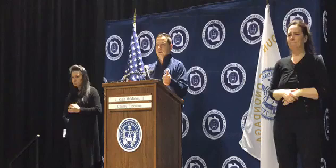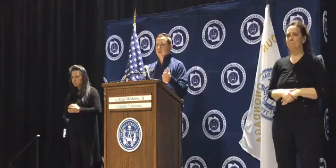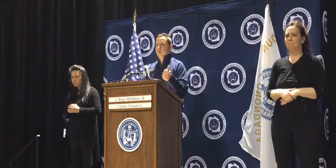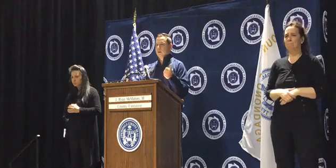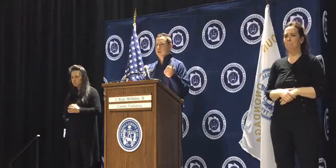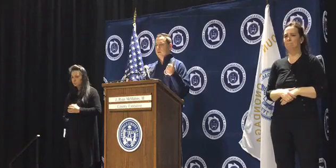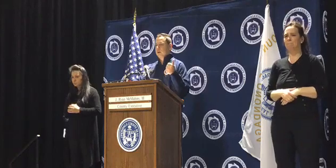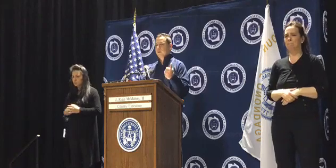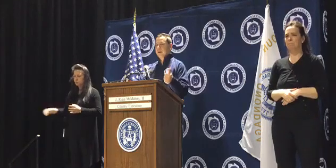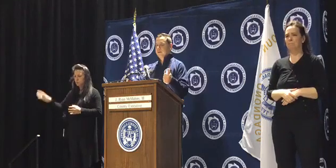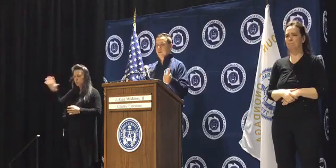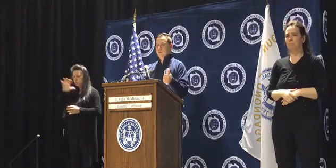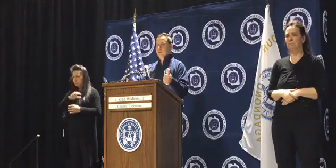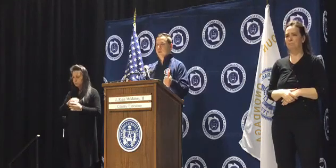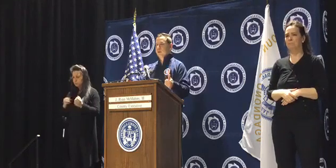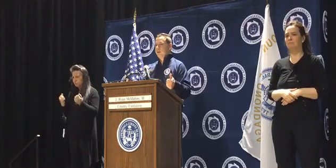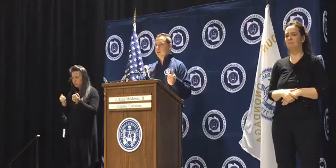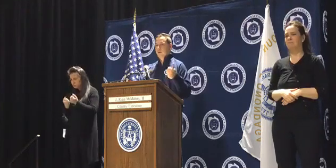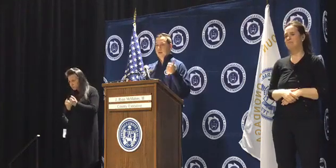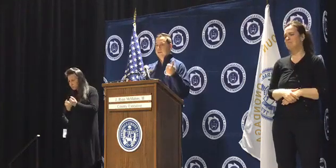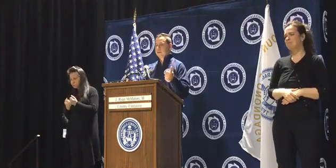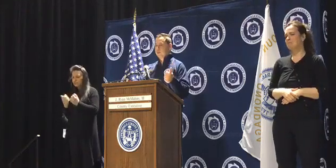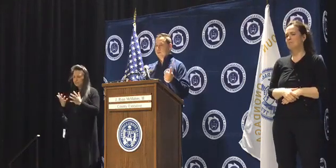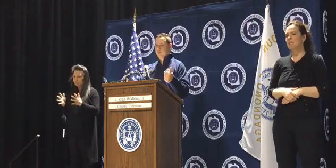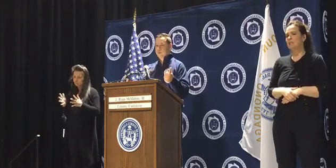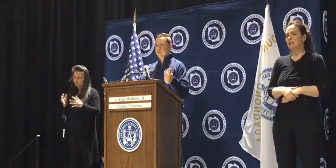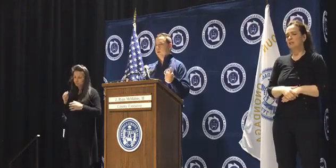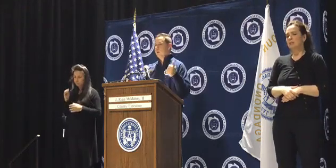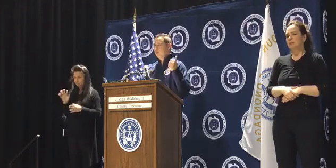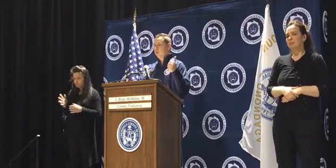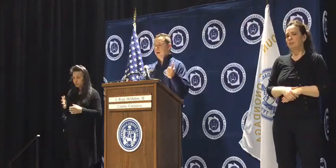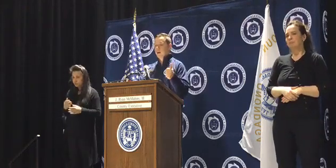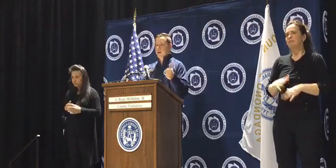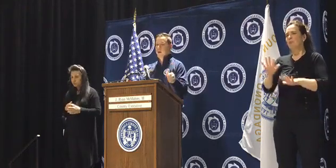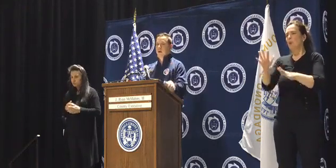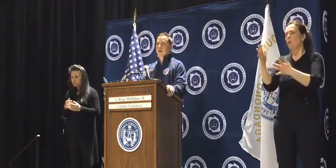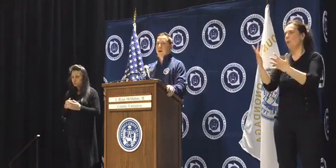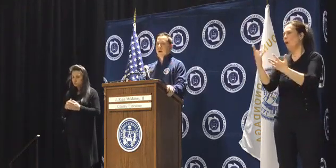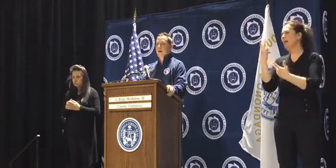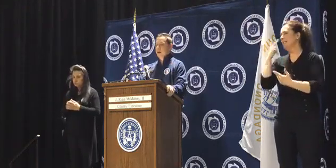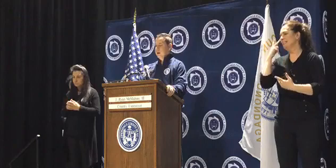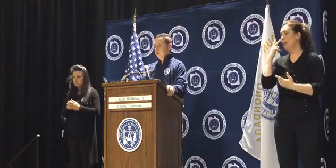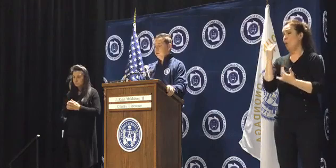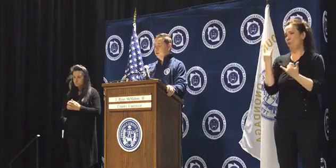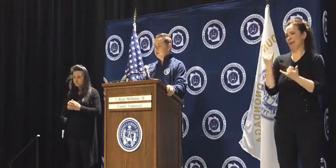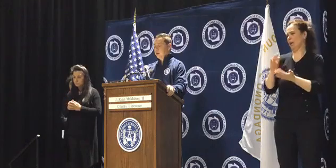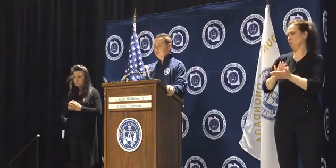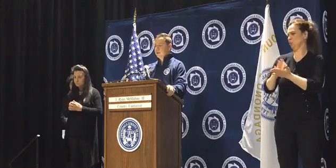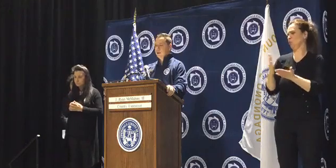down when you don't have continuity of learning, you don't have continuity of food, you don't have daycare. And